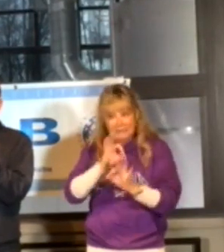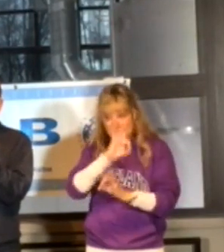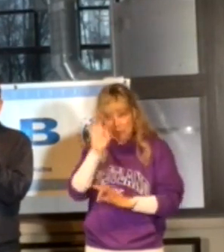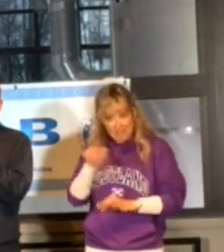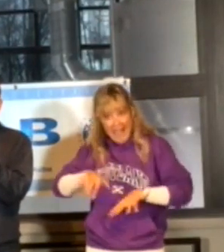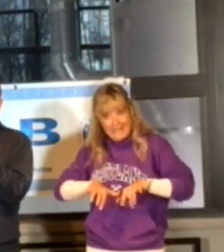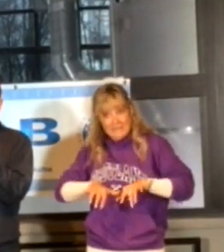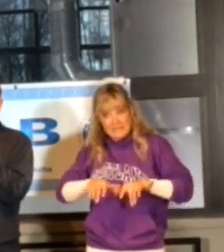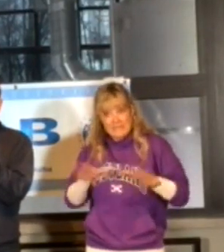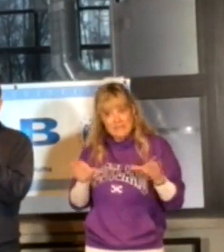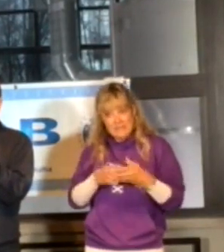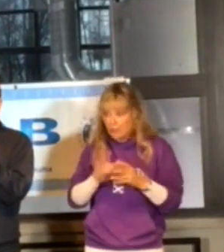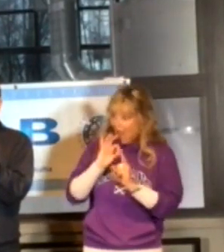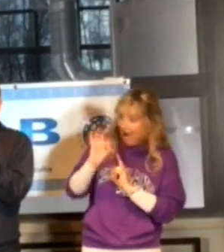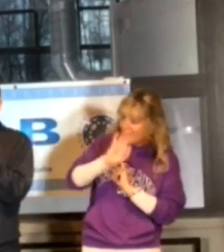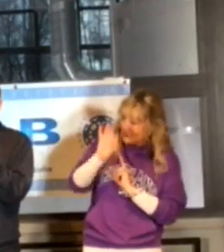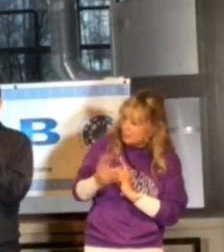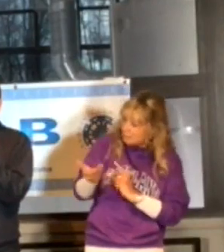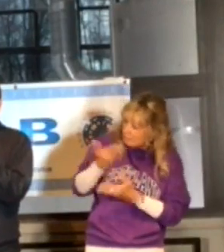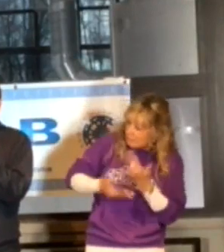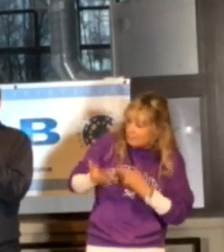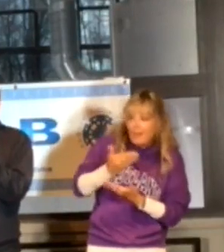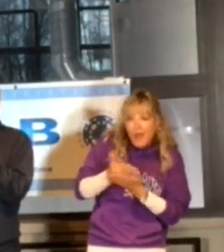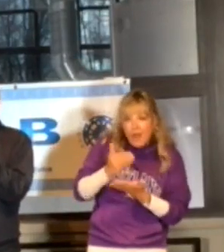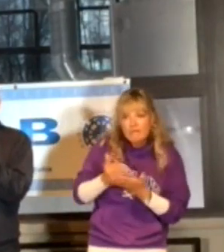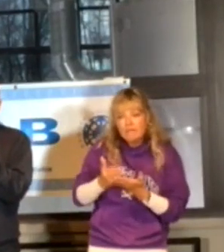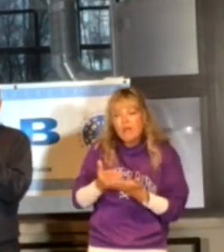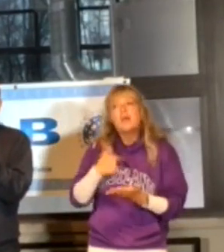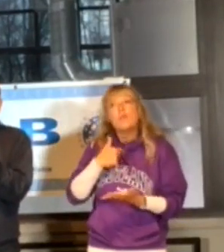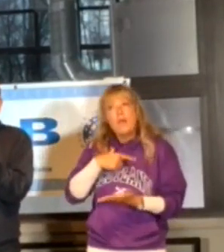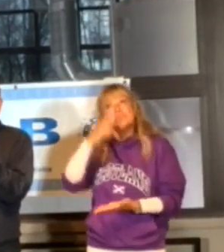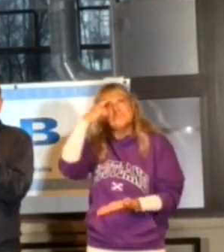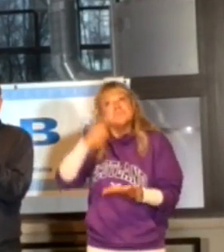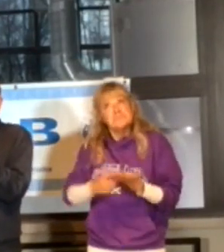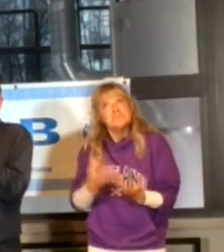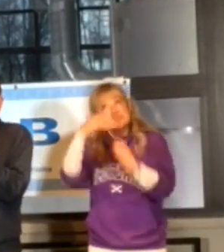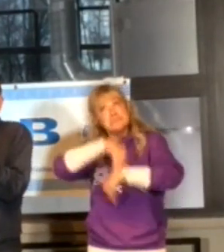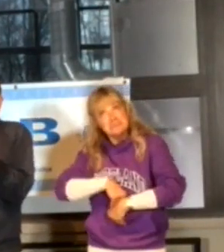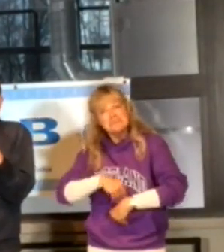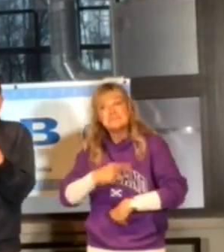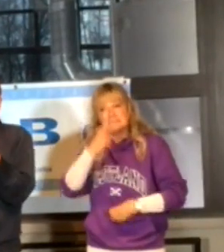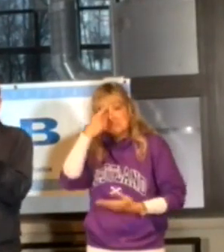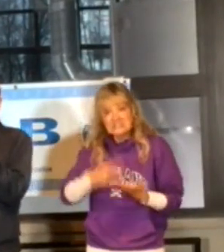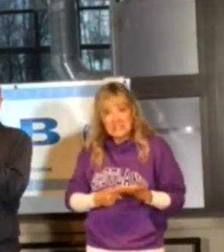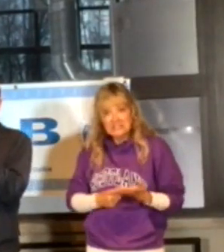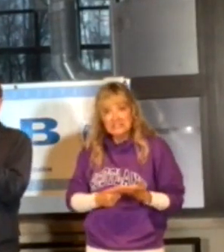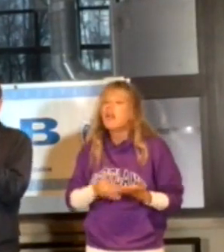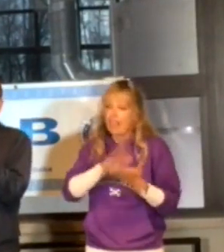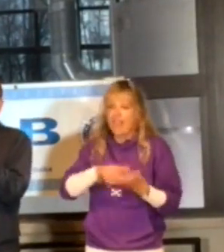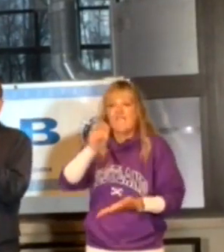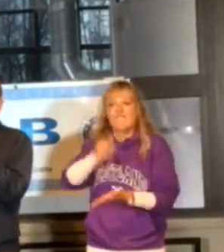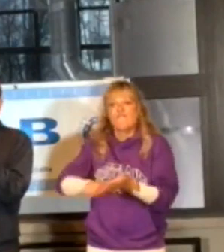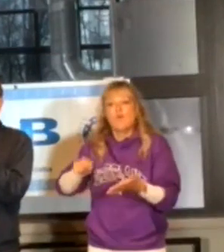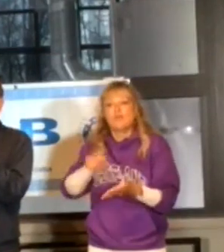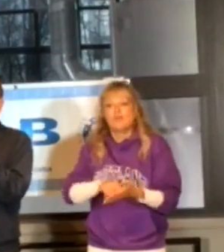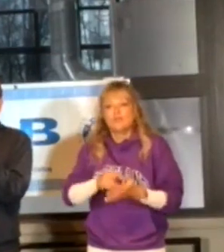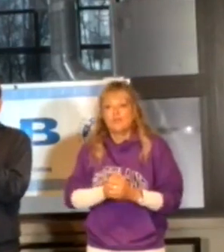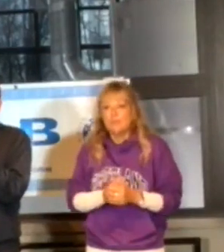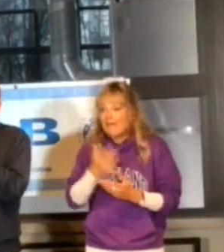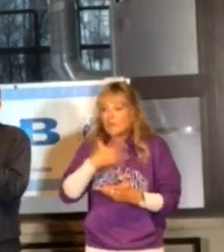always very willing to answer these questions. And if you want to bring up any awkward questions, then we'll answer those